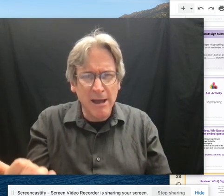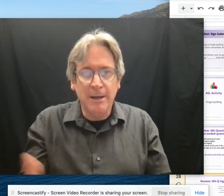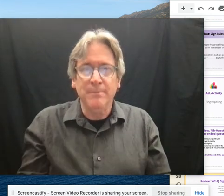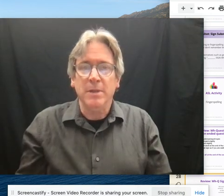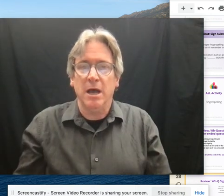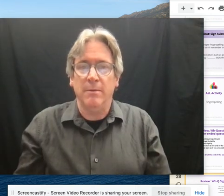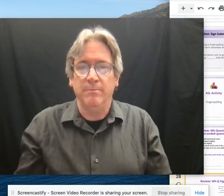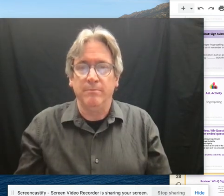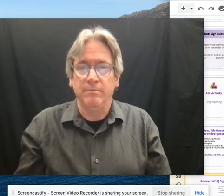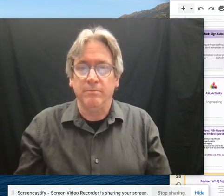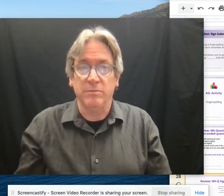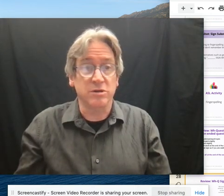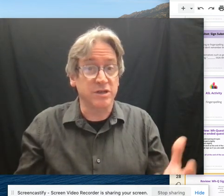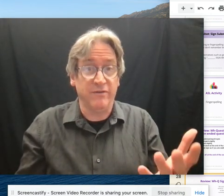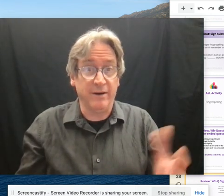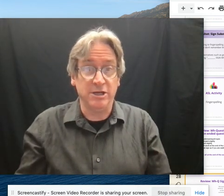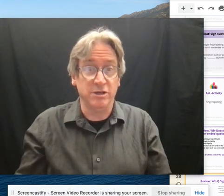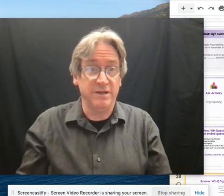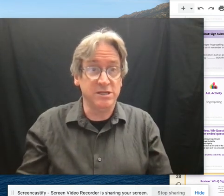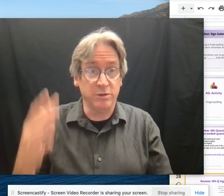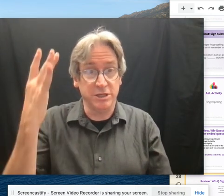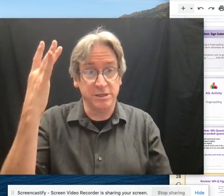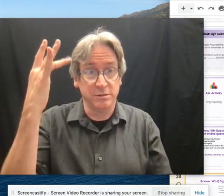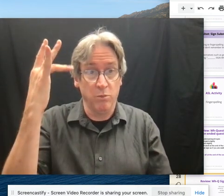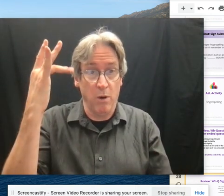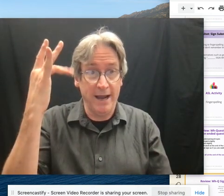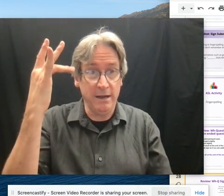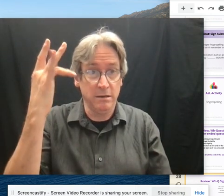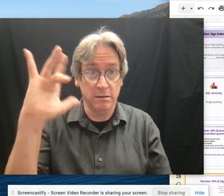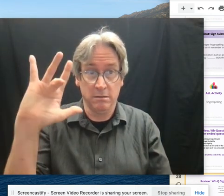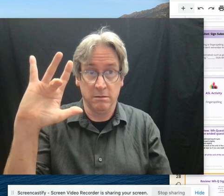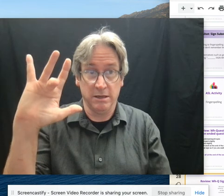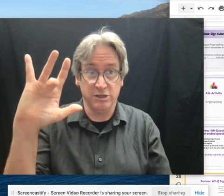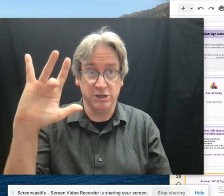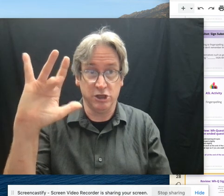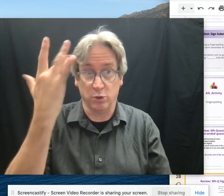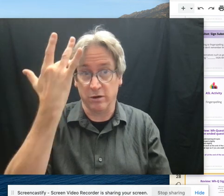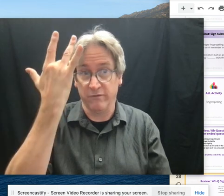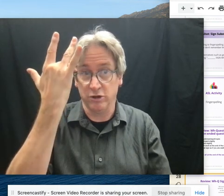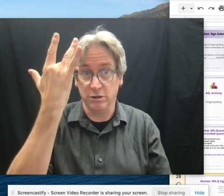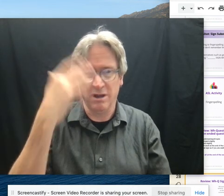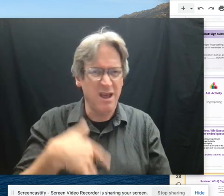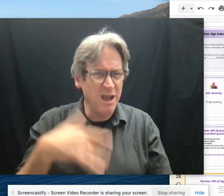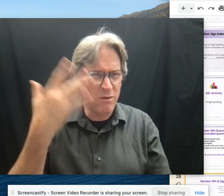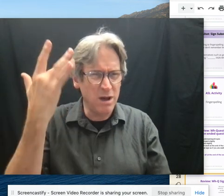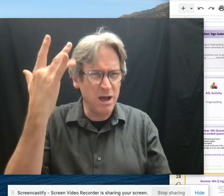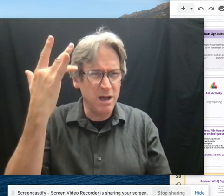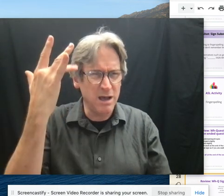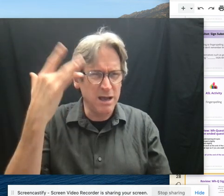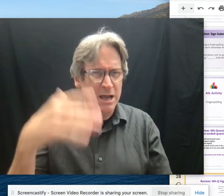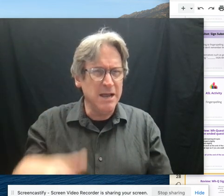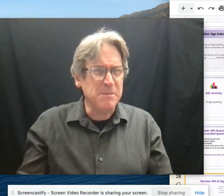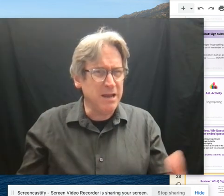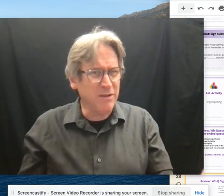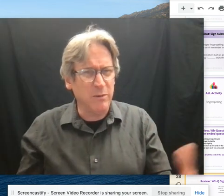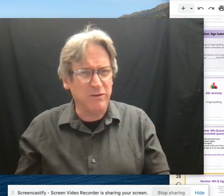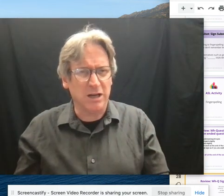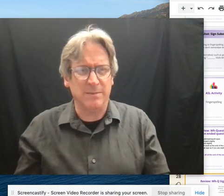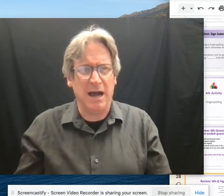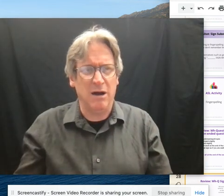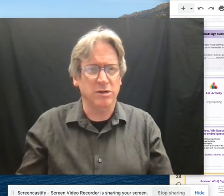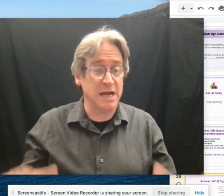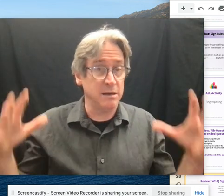Why? There's a variation of this, which is Y. It's just a shortened version. Why? Kind of